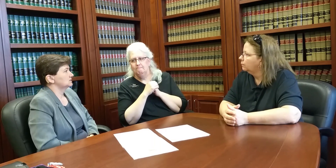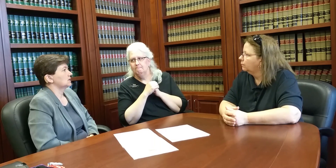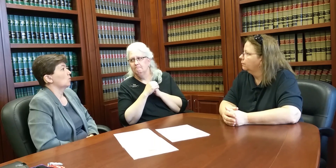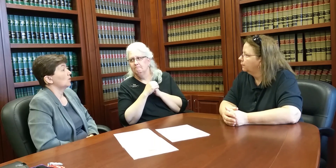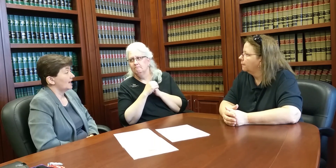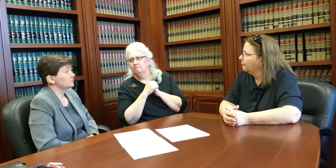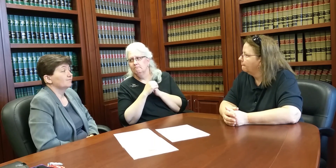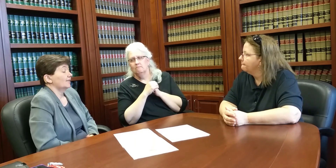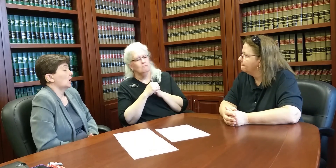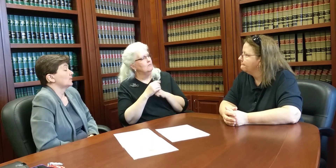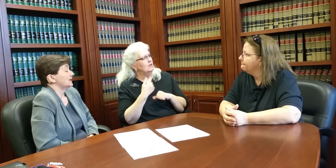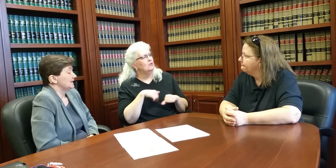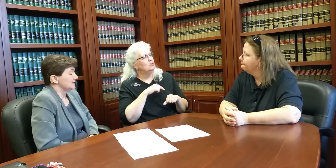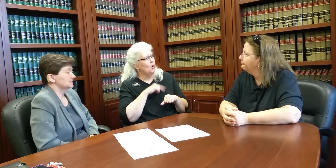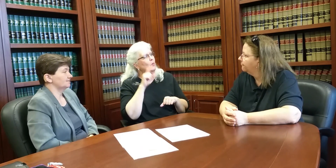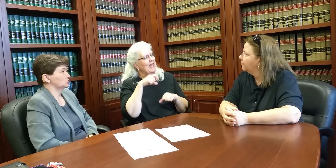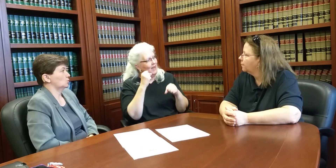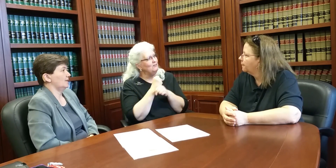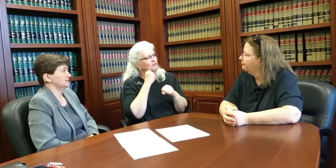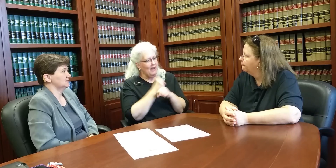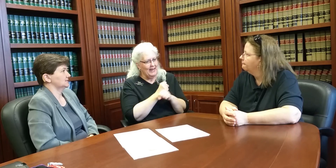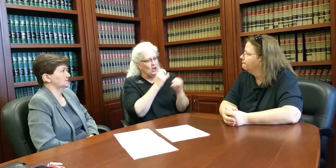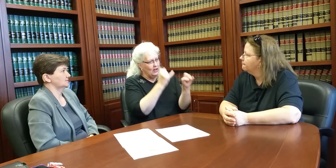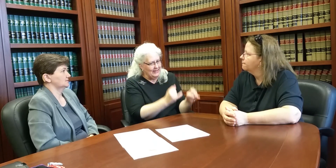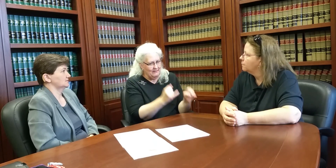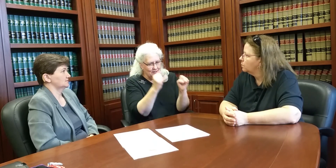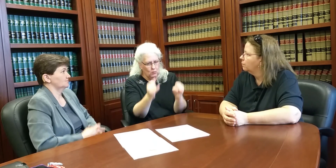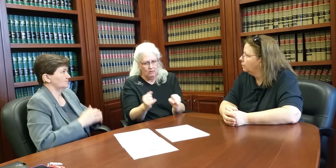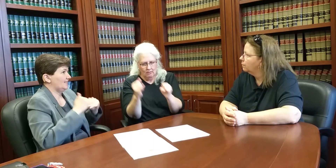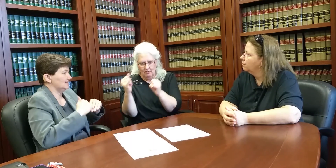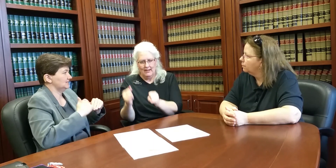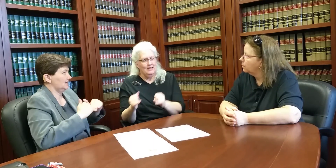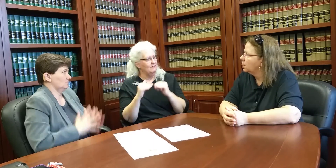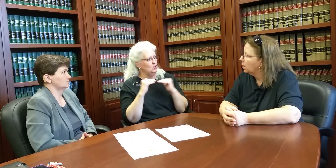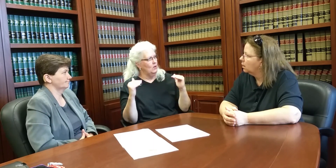So we have to fight it on an individual basis at this level.